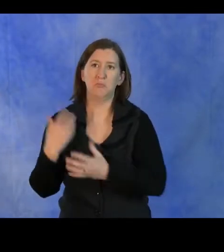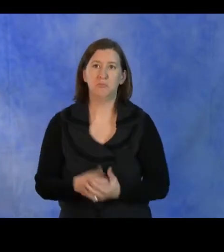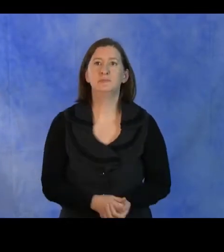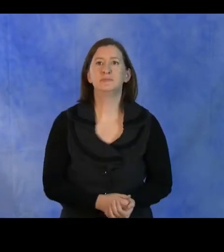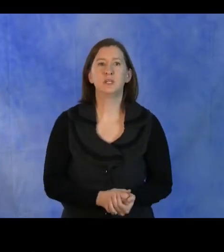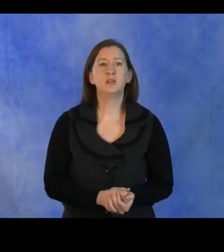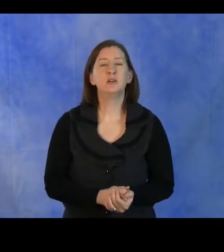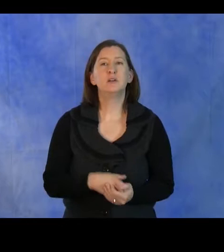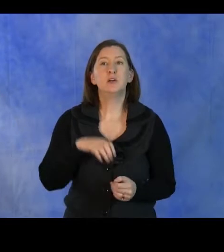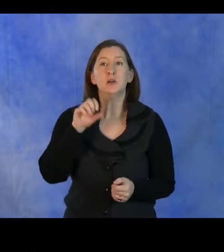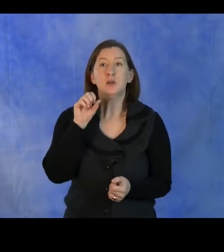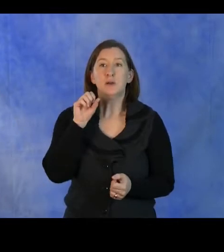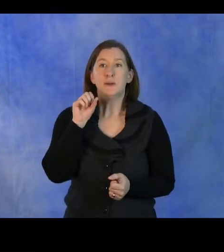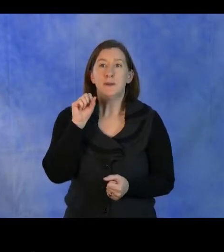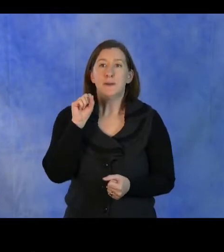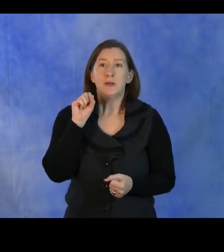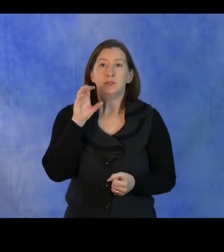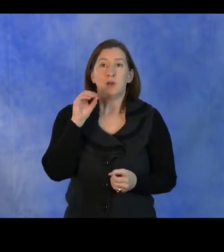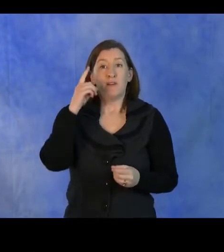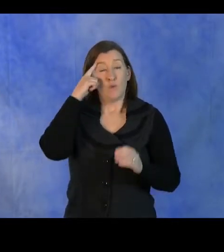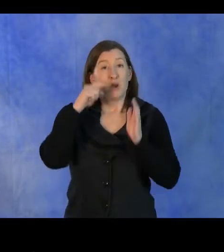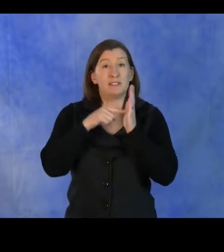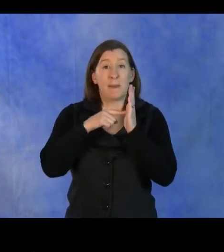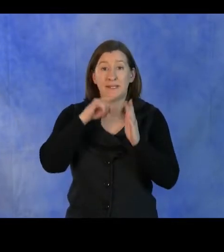or situation.